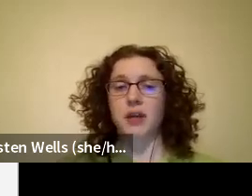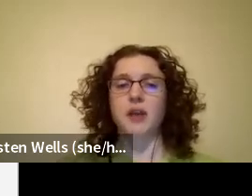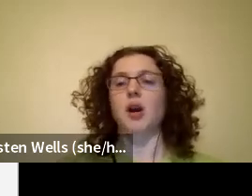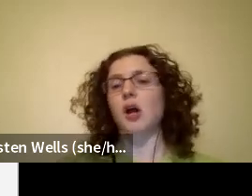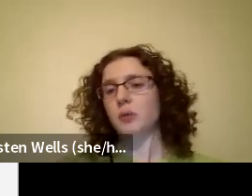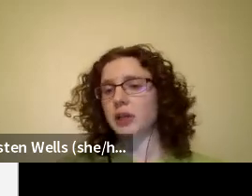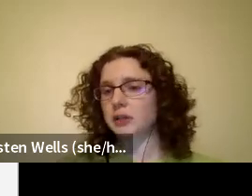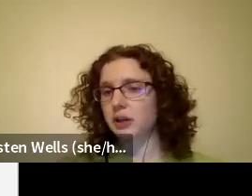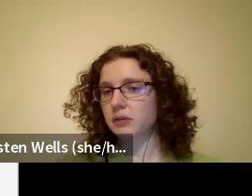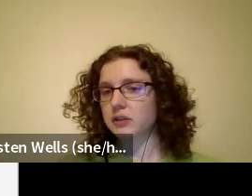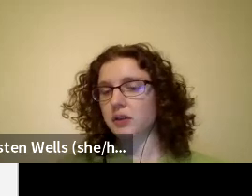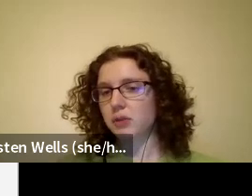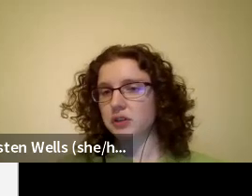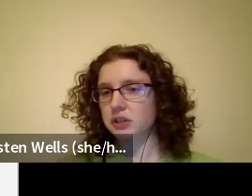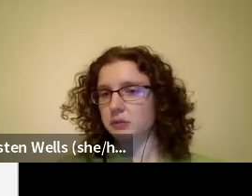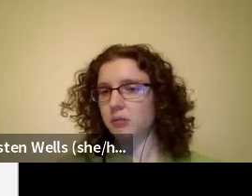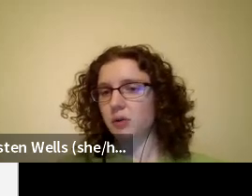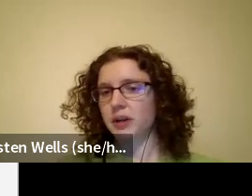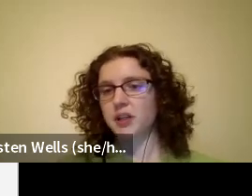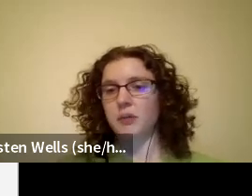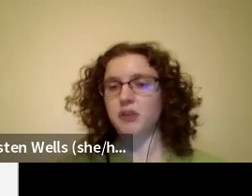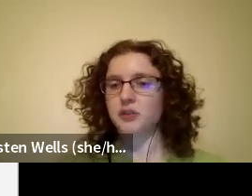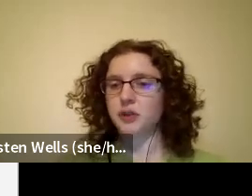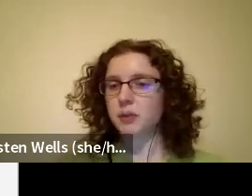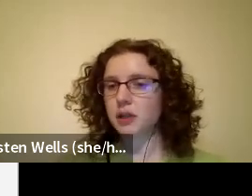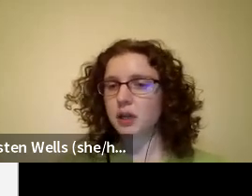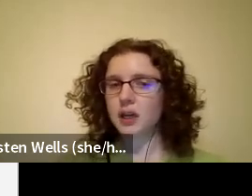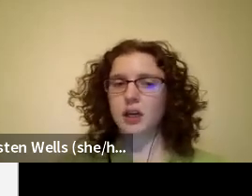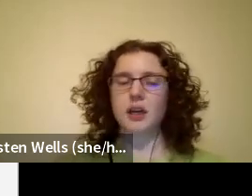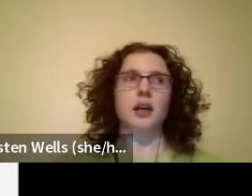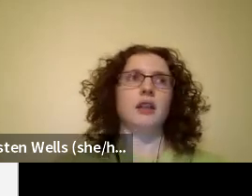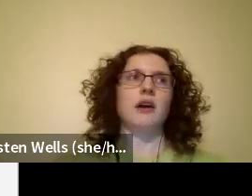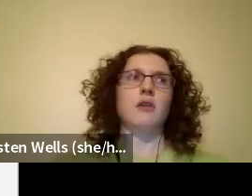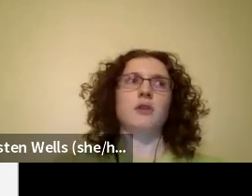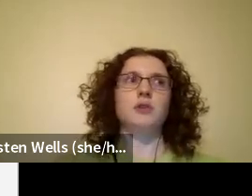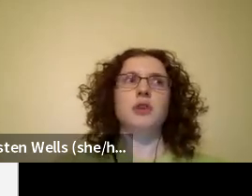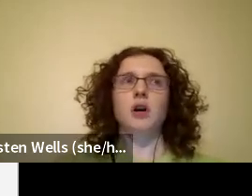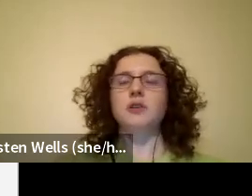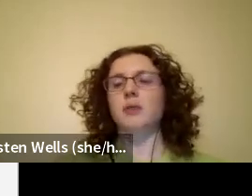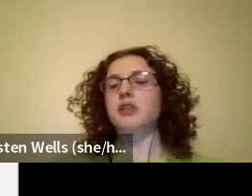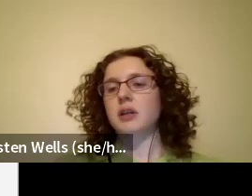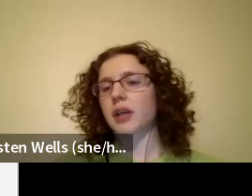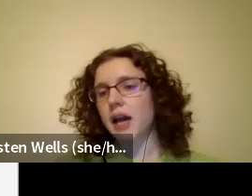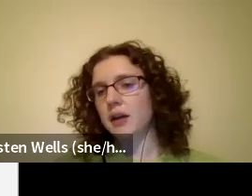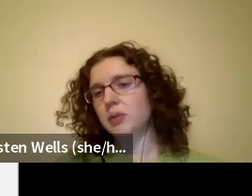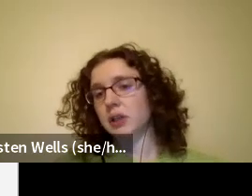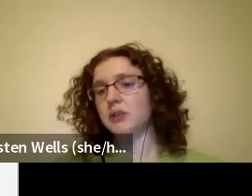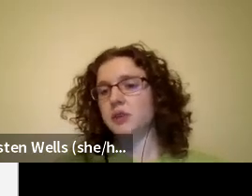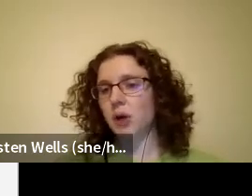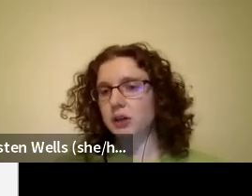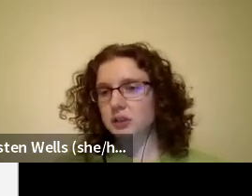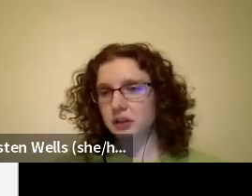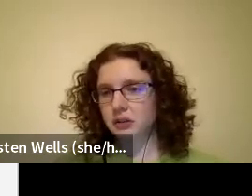outpatient, and they were unwilling to go to the emergency room or into inpatient treatment. Those were the calls that we generally had